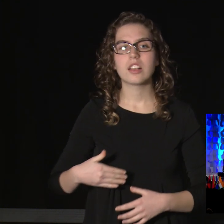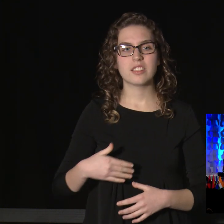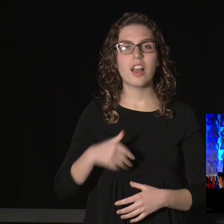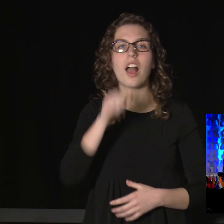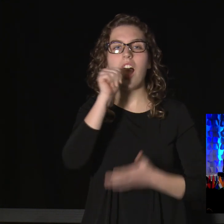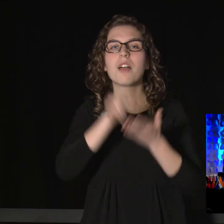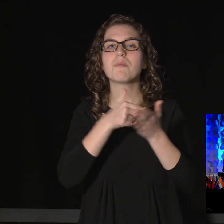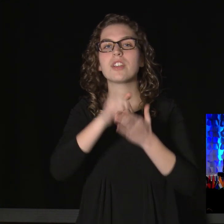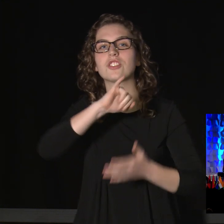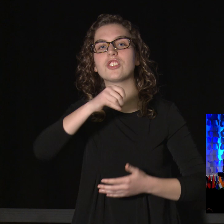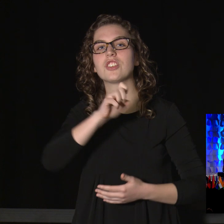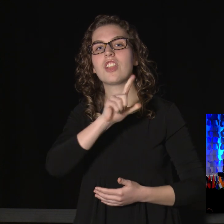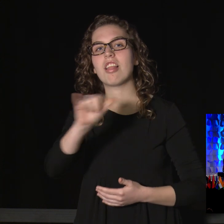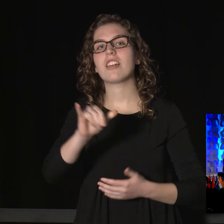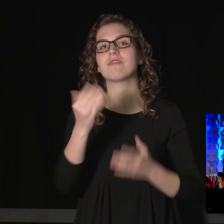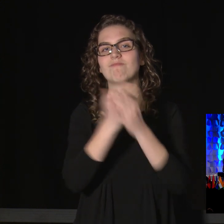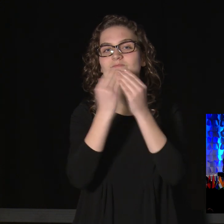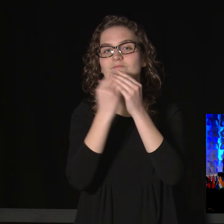jelly.